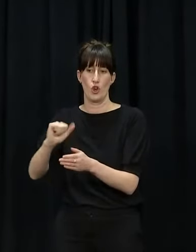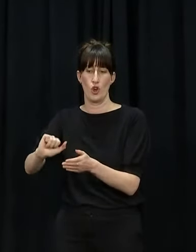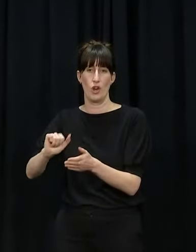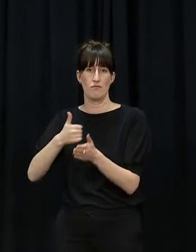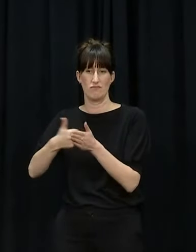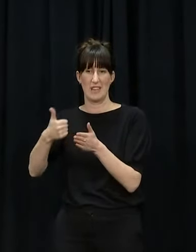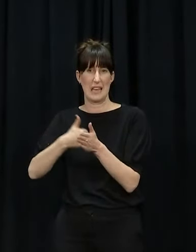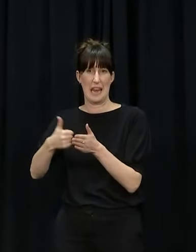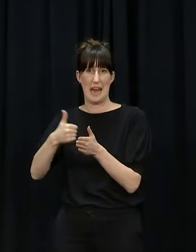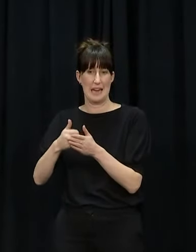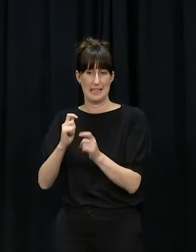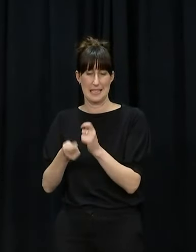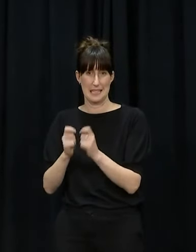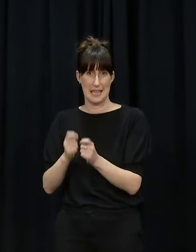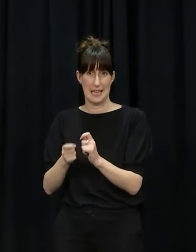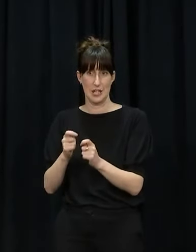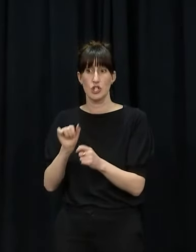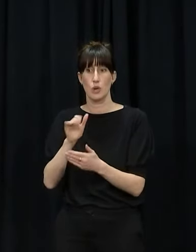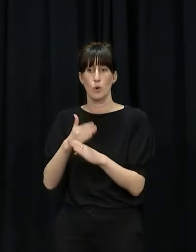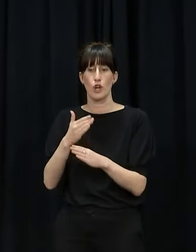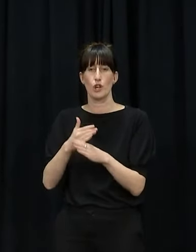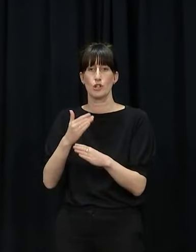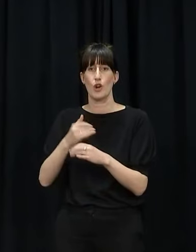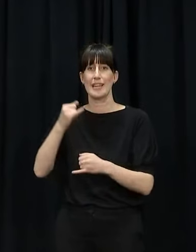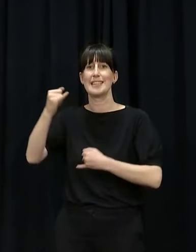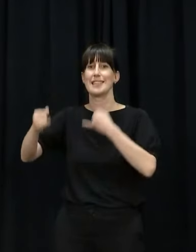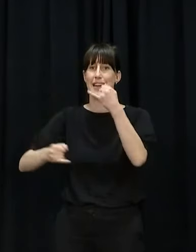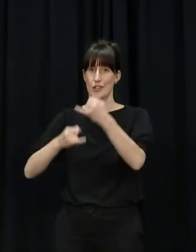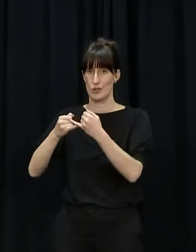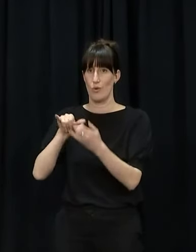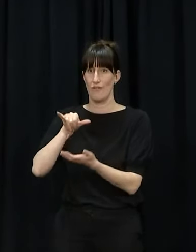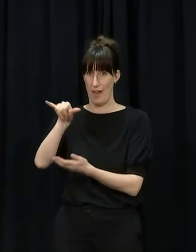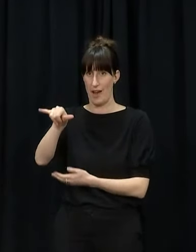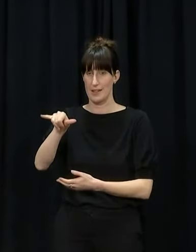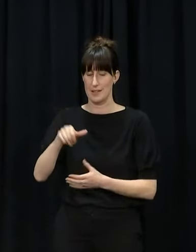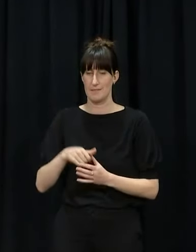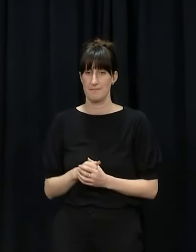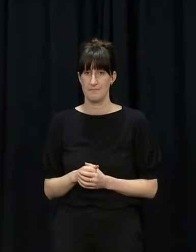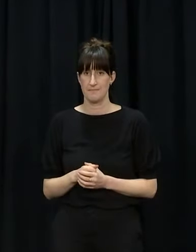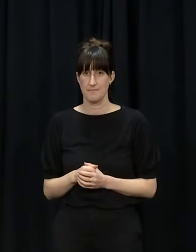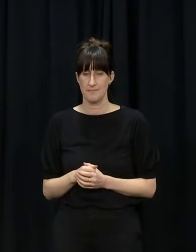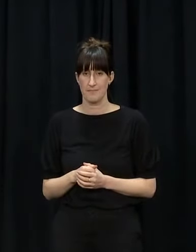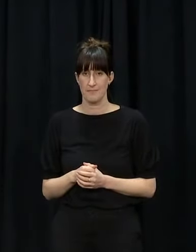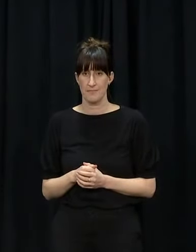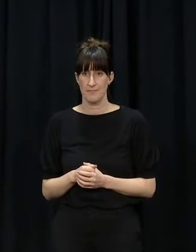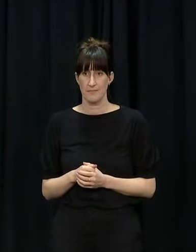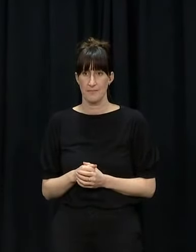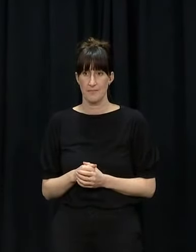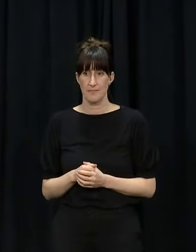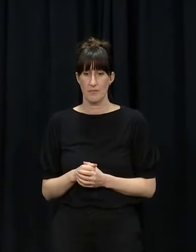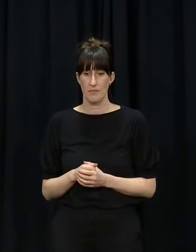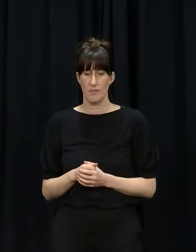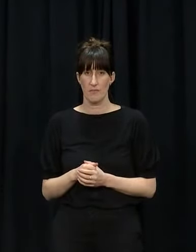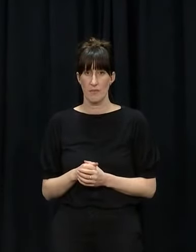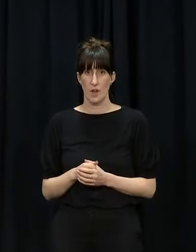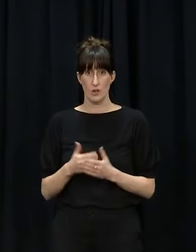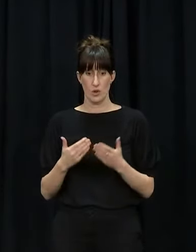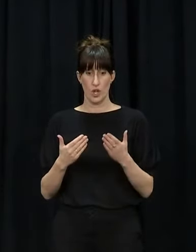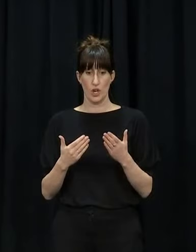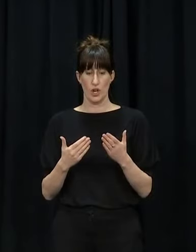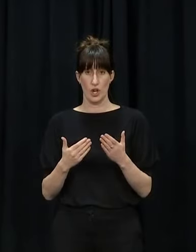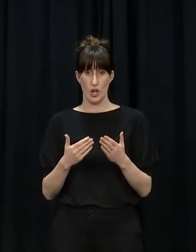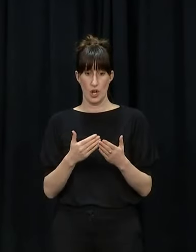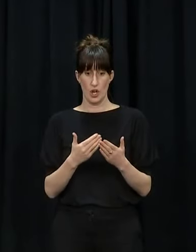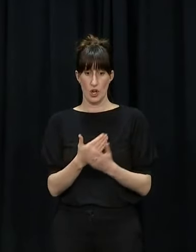surveillance testing. It's an international crew member. So whilst we don't have the details on the new community